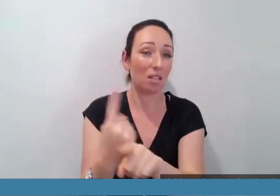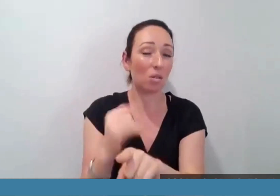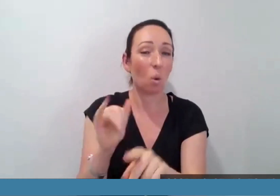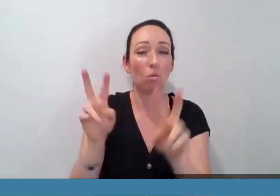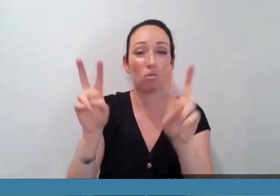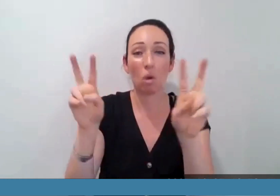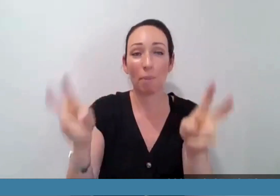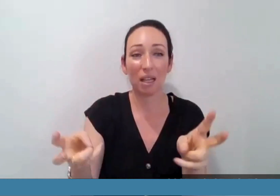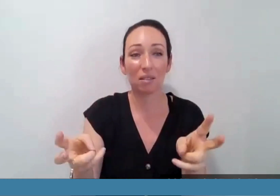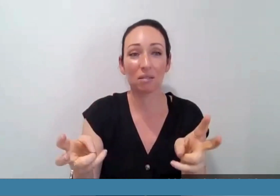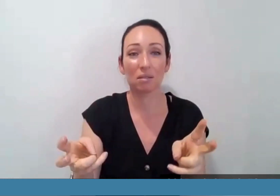know.